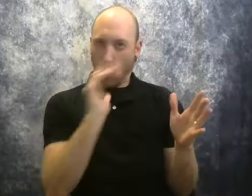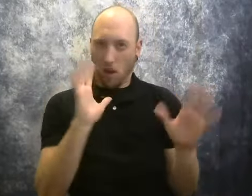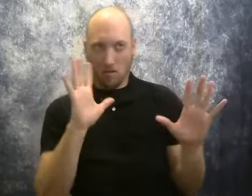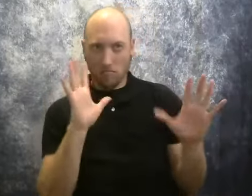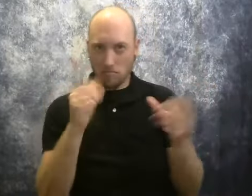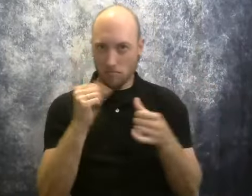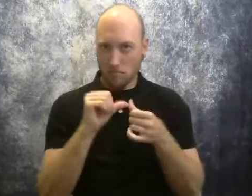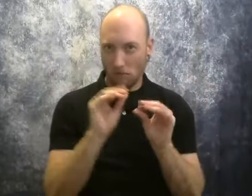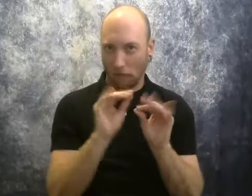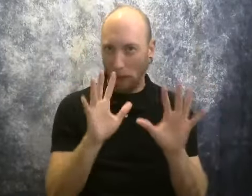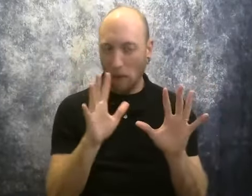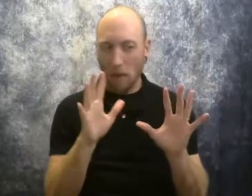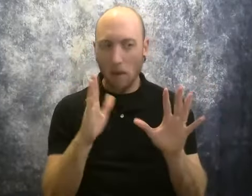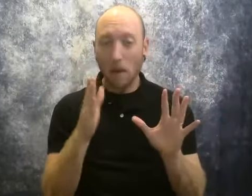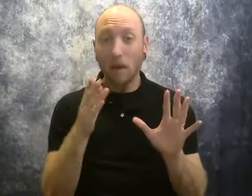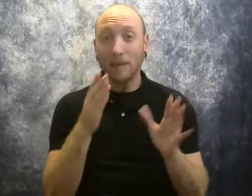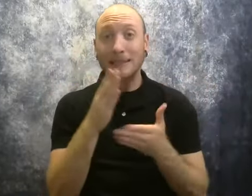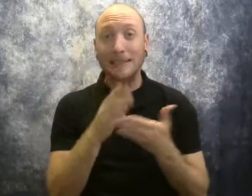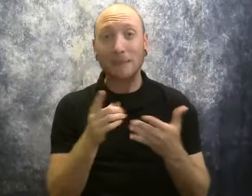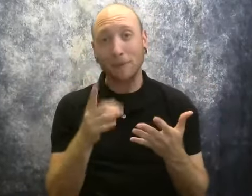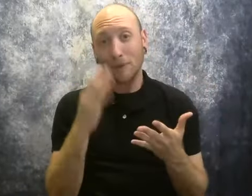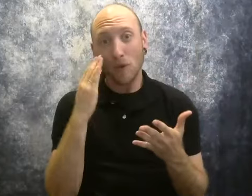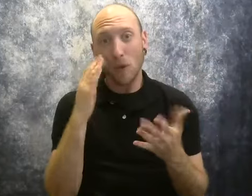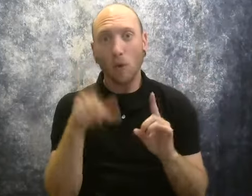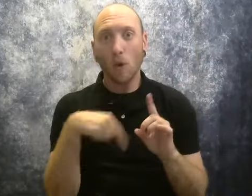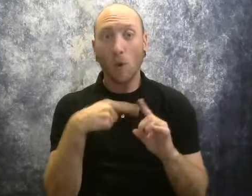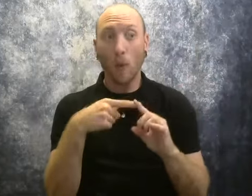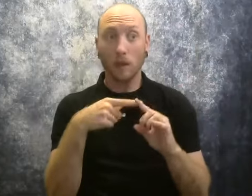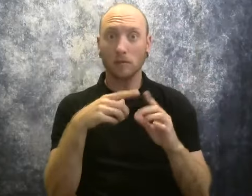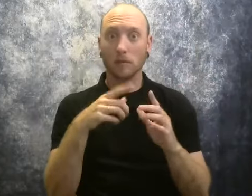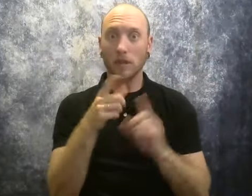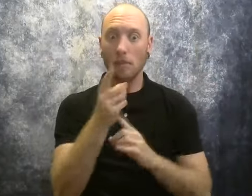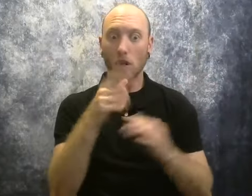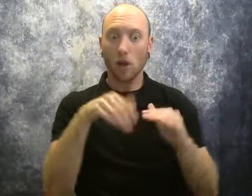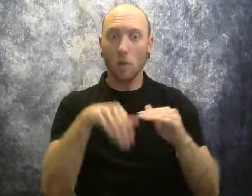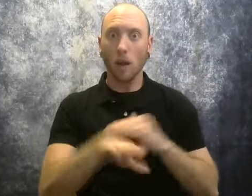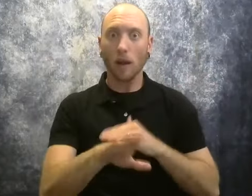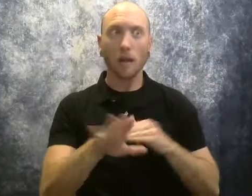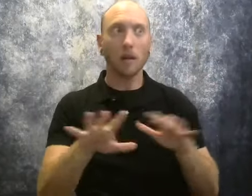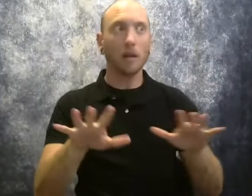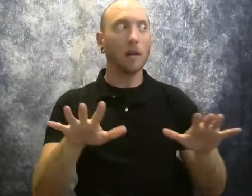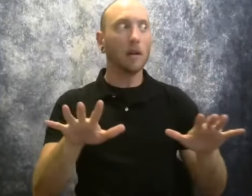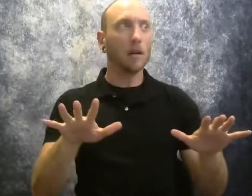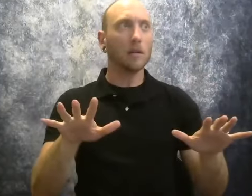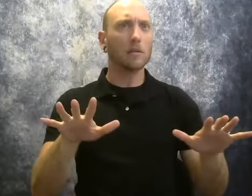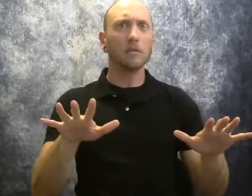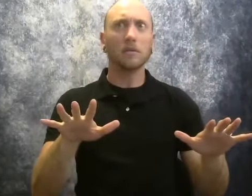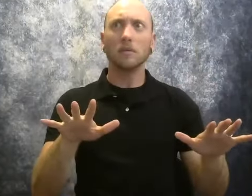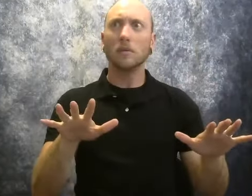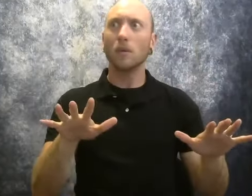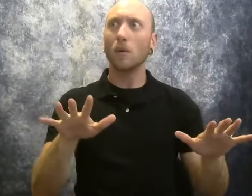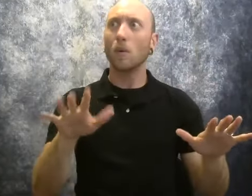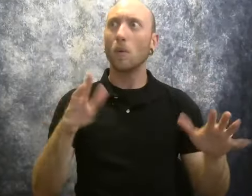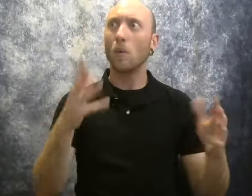But the feeling, just that, some of you have done it, of course. You walk in and whew, what's this? This